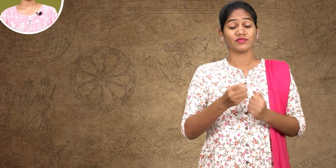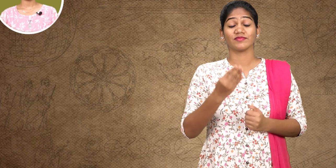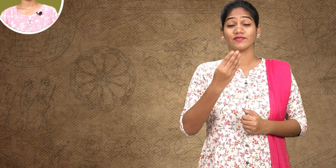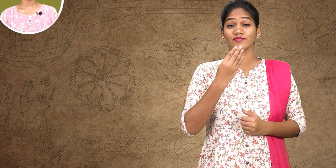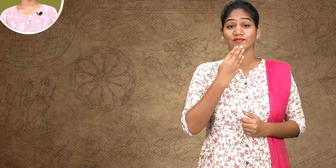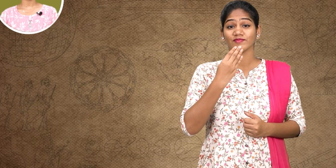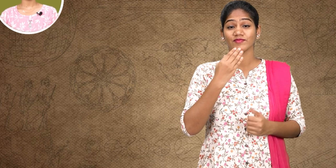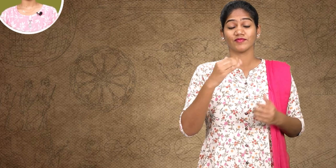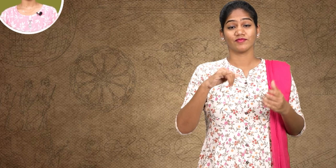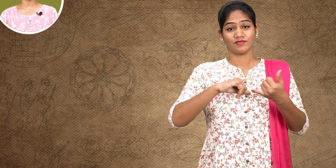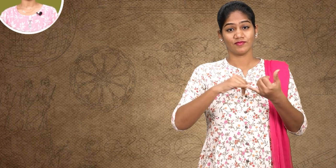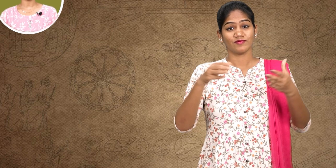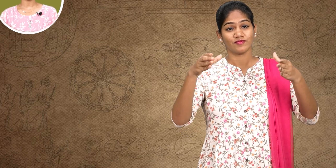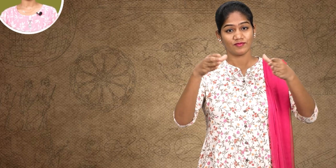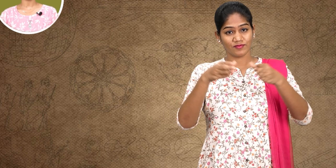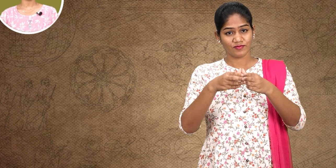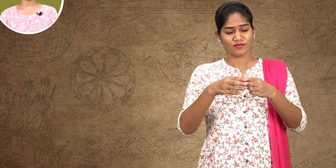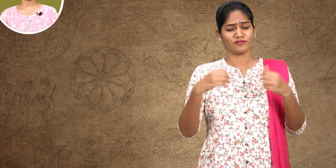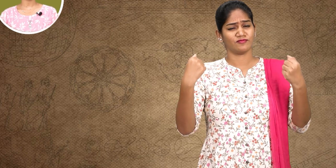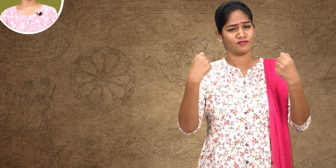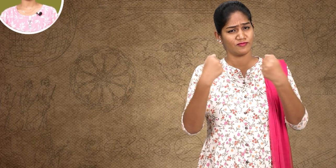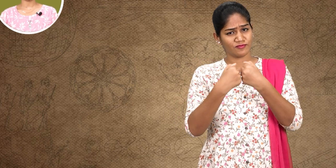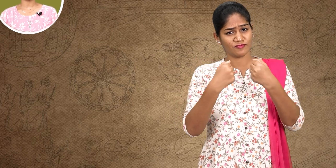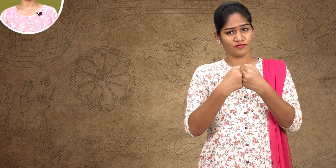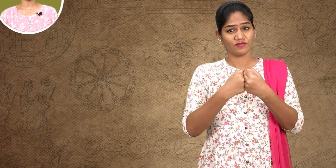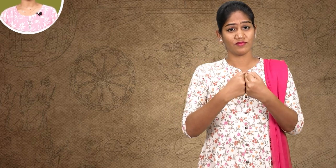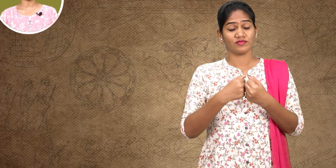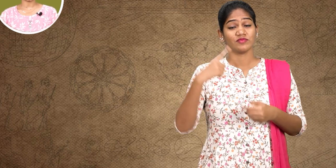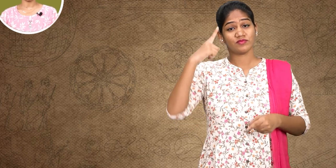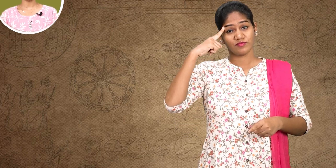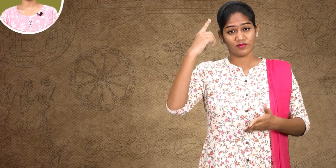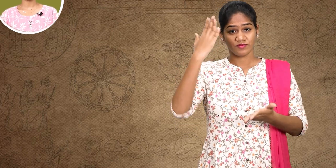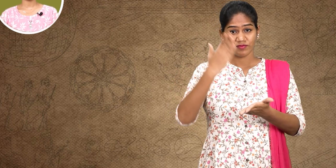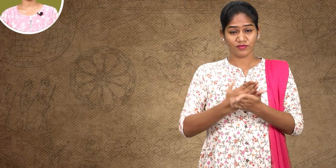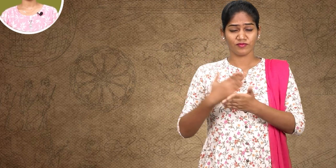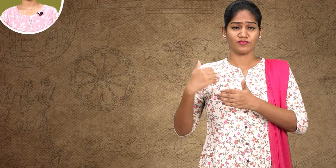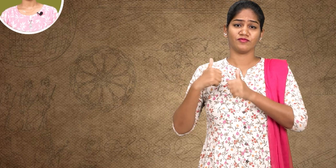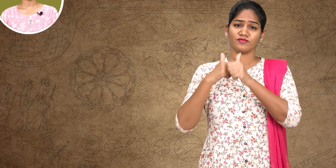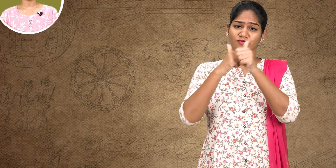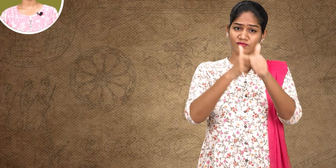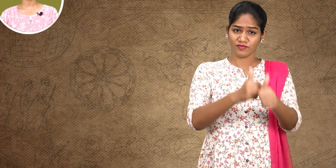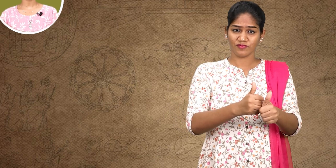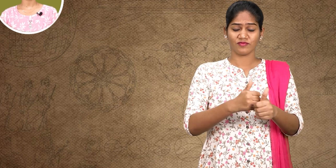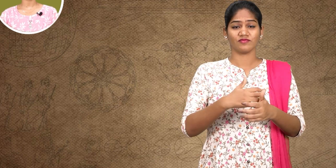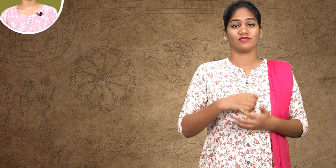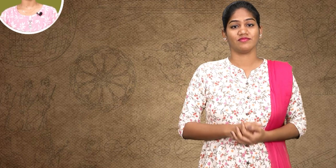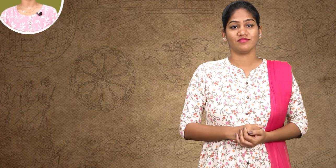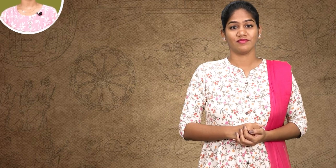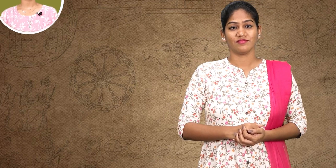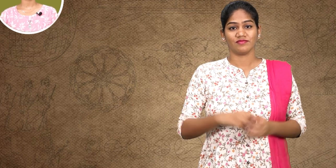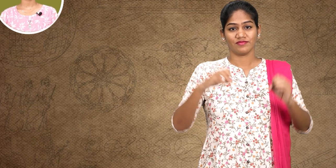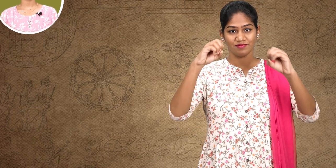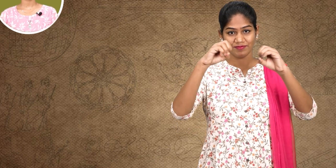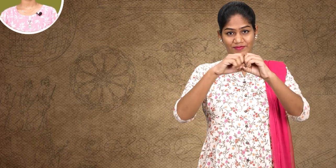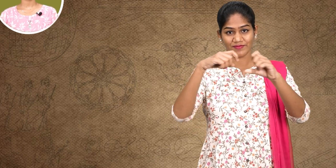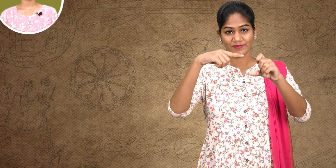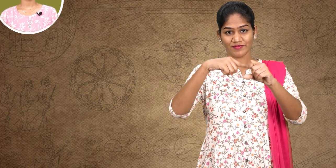to fight the orthodox practices was Begum Rukia.